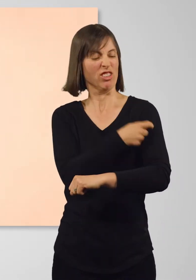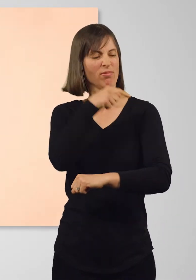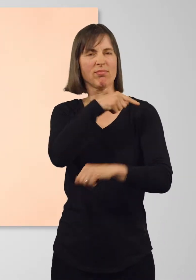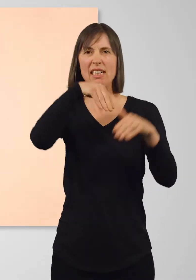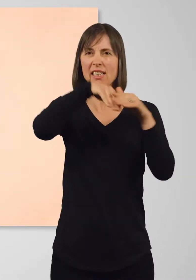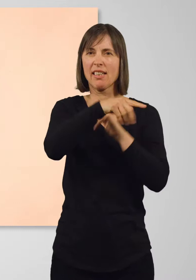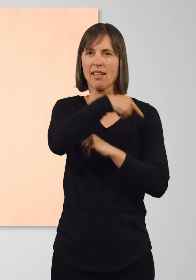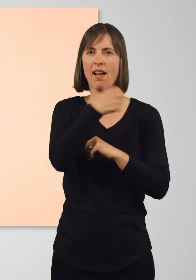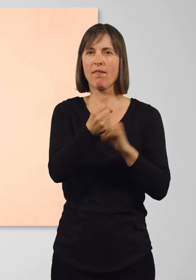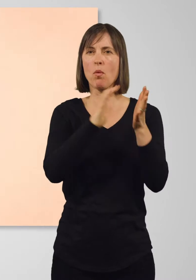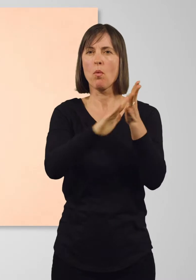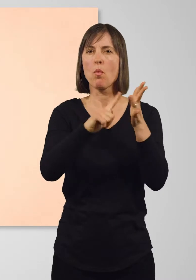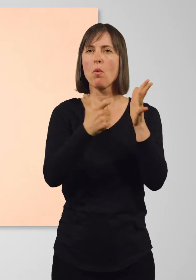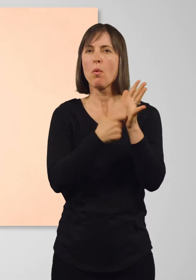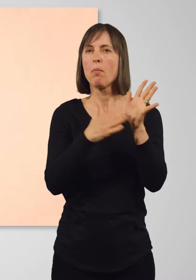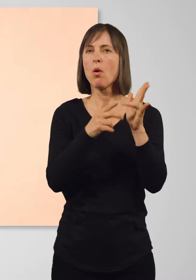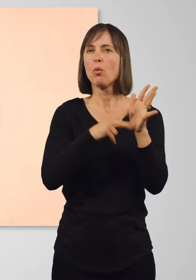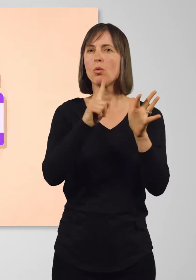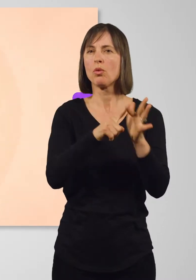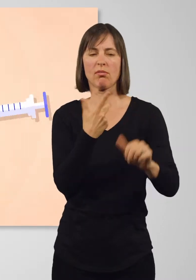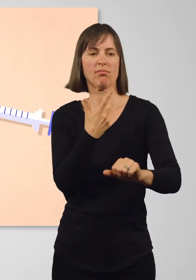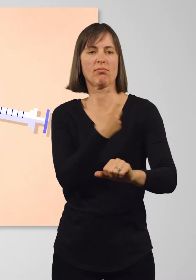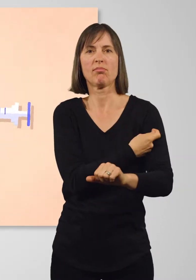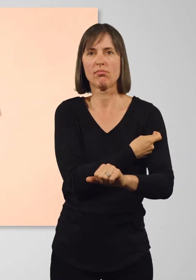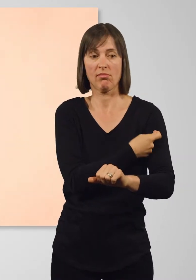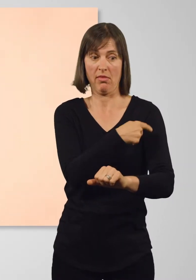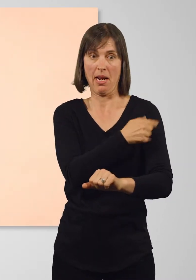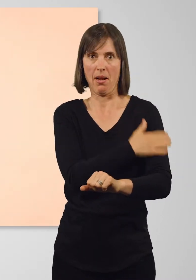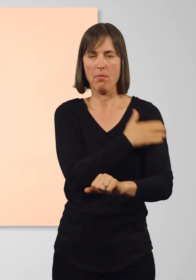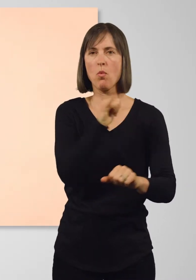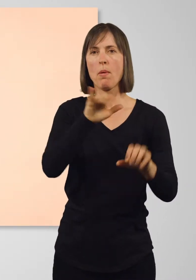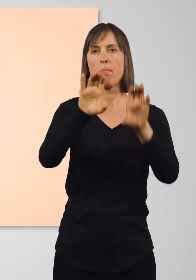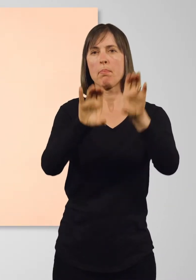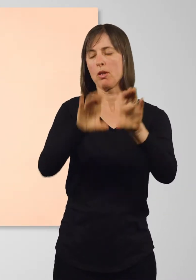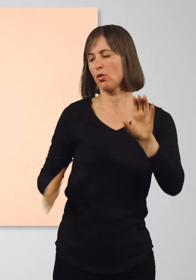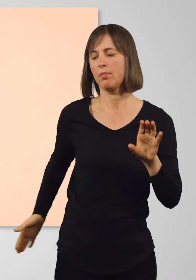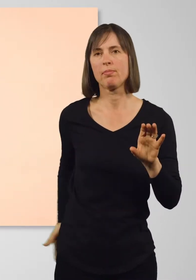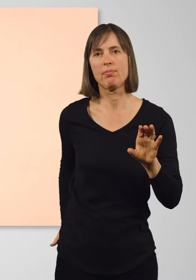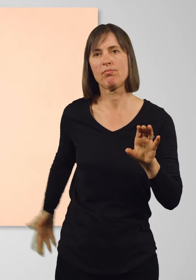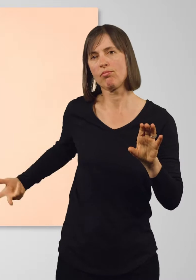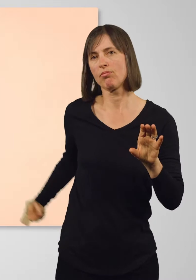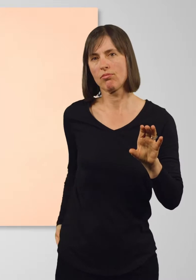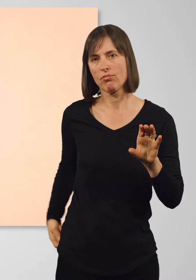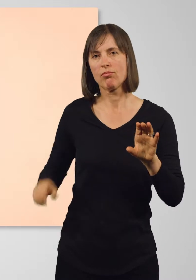The depot injection is a hormone fluid injected into your buttock or arm.